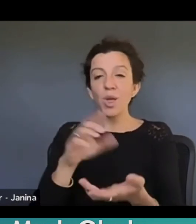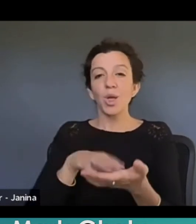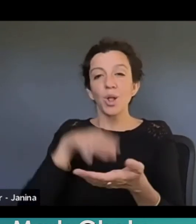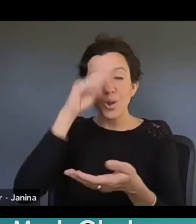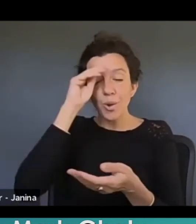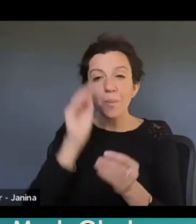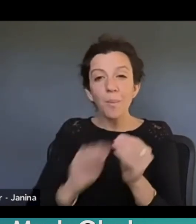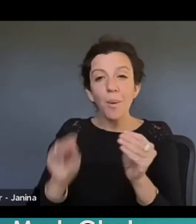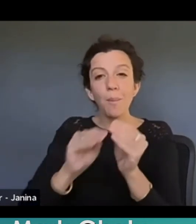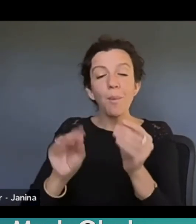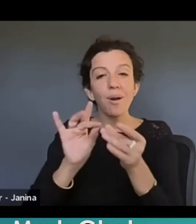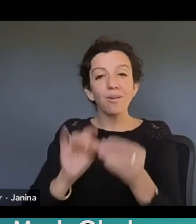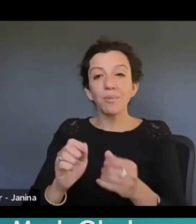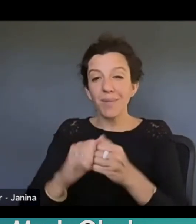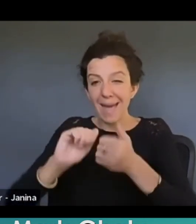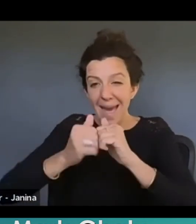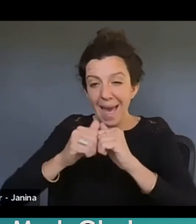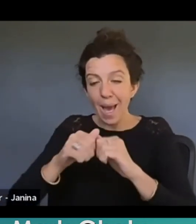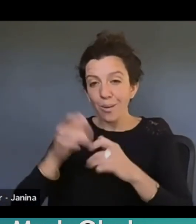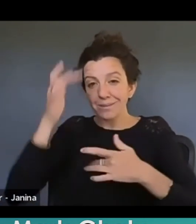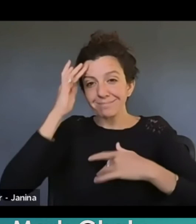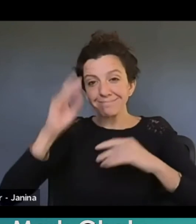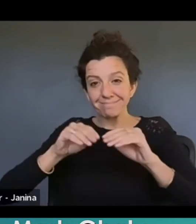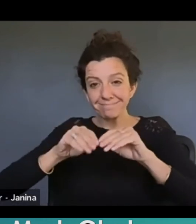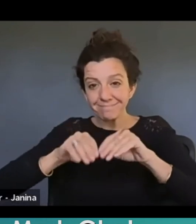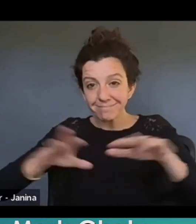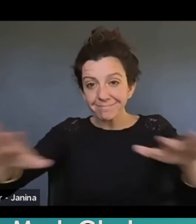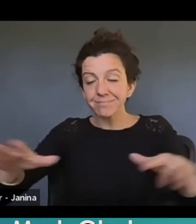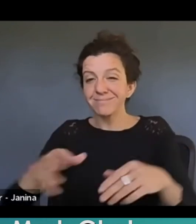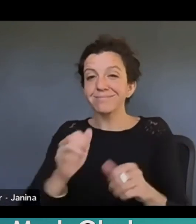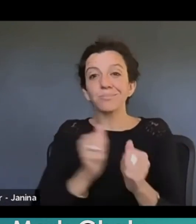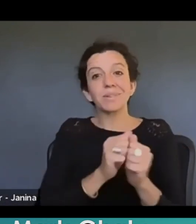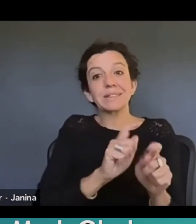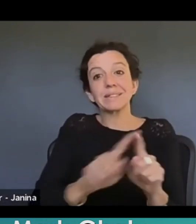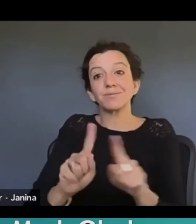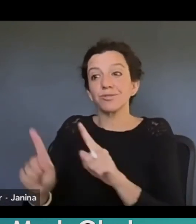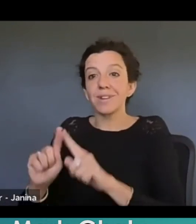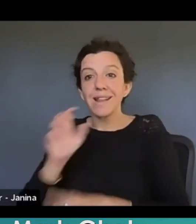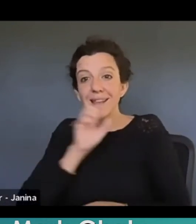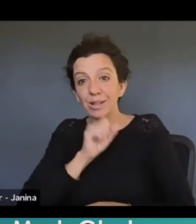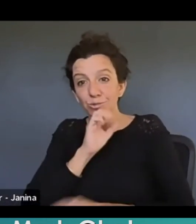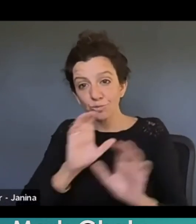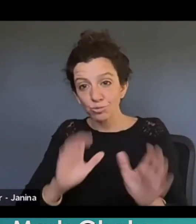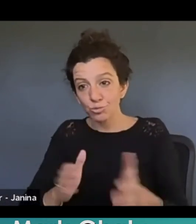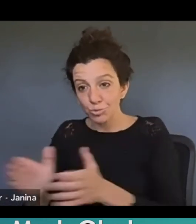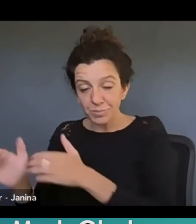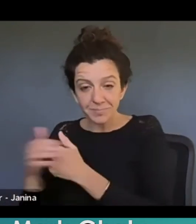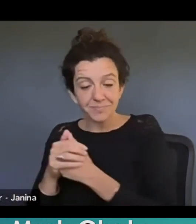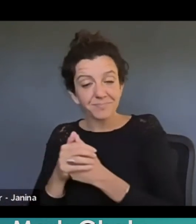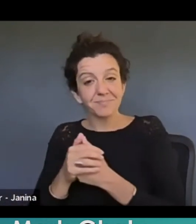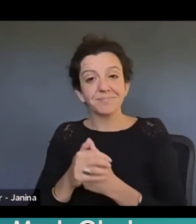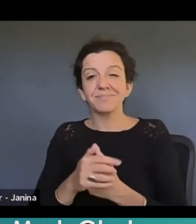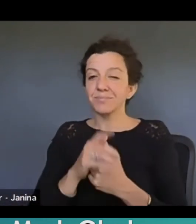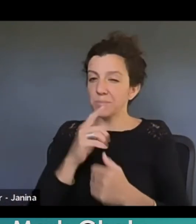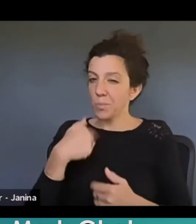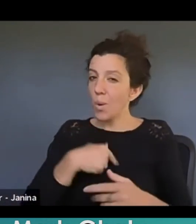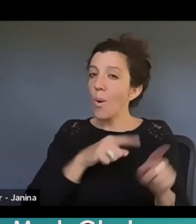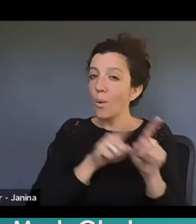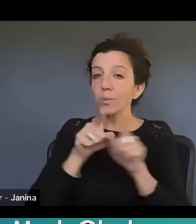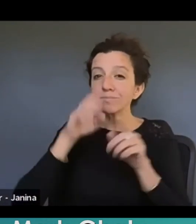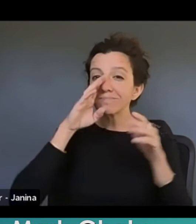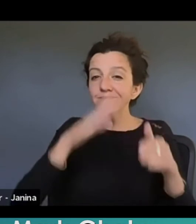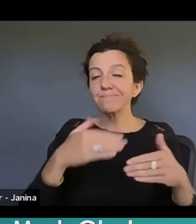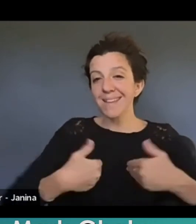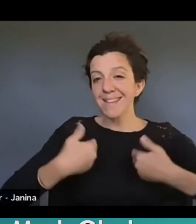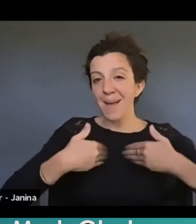transmission in all populations, and young people in particular. Some of the outbreaks you mentioned, when you